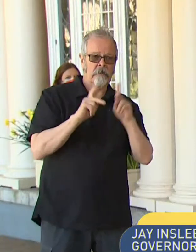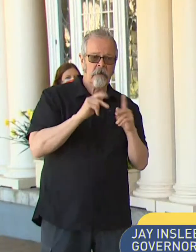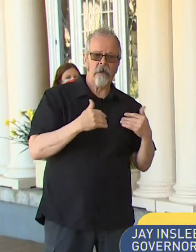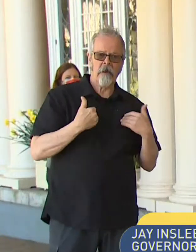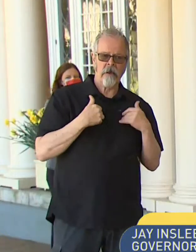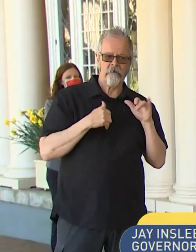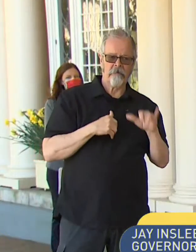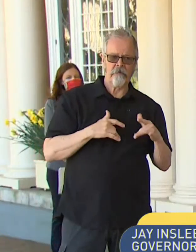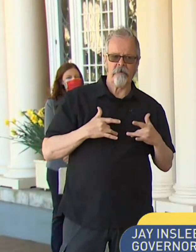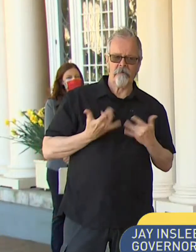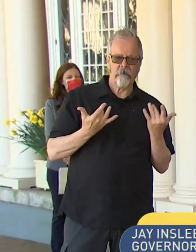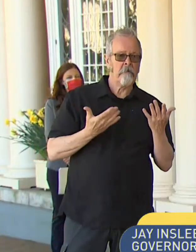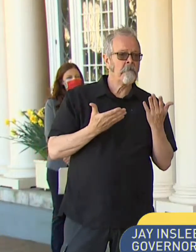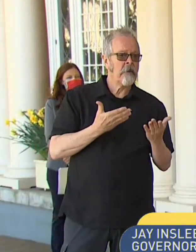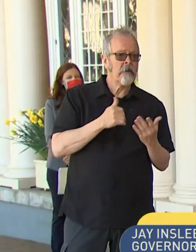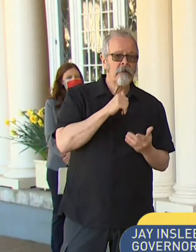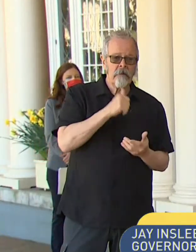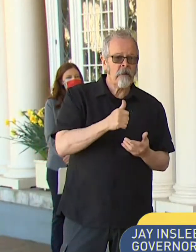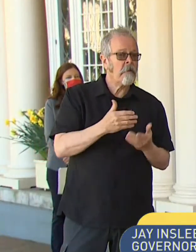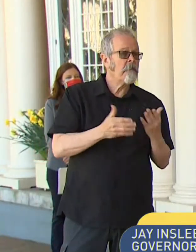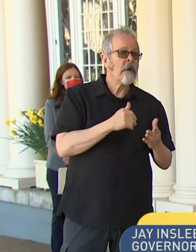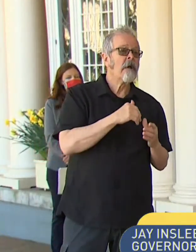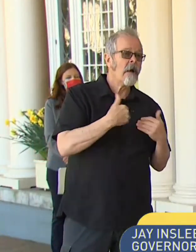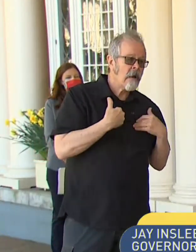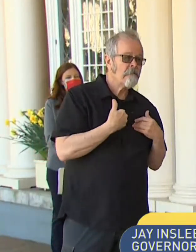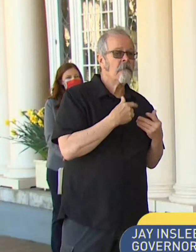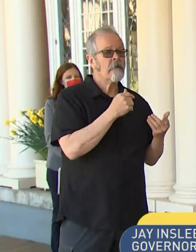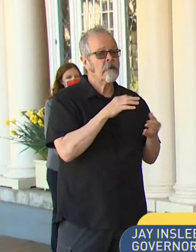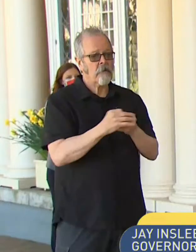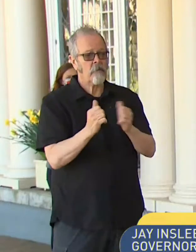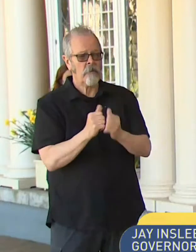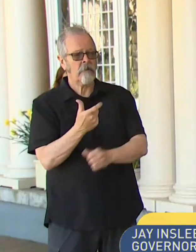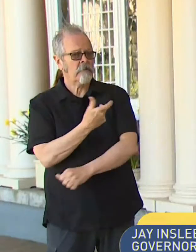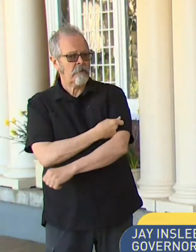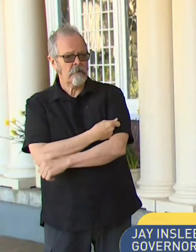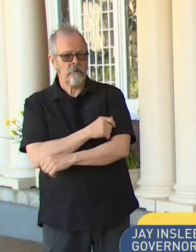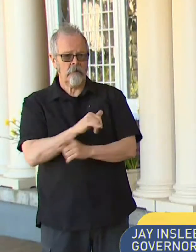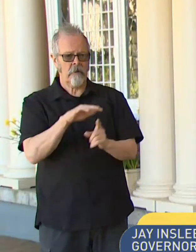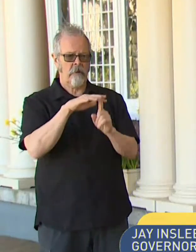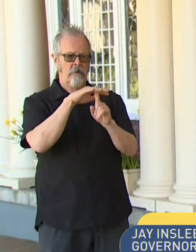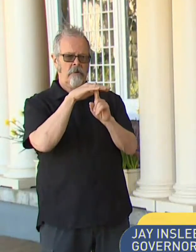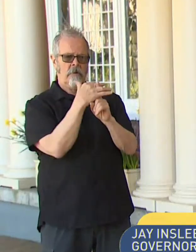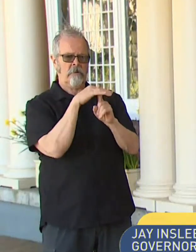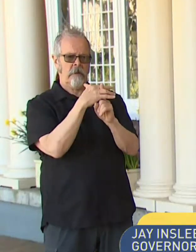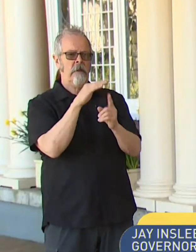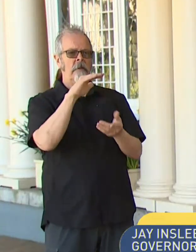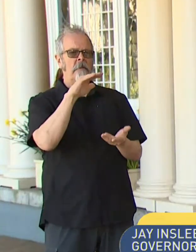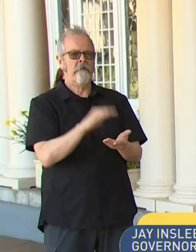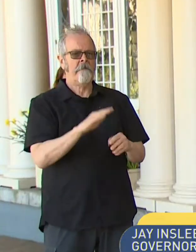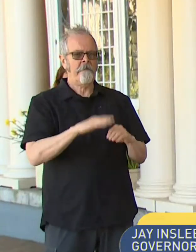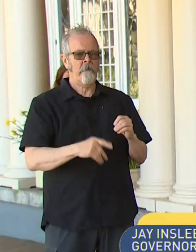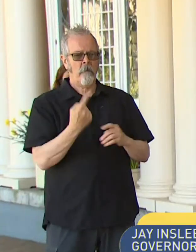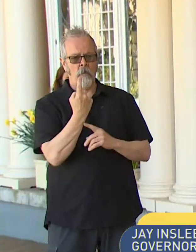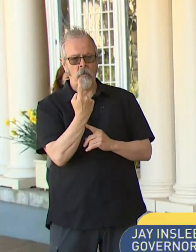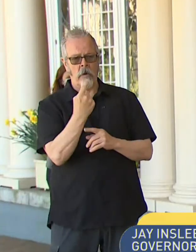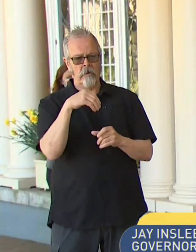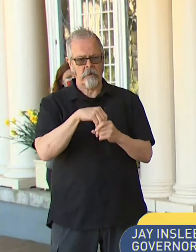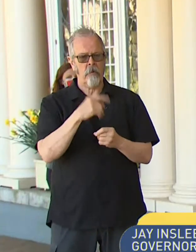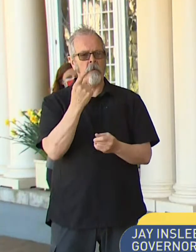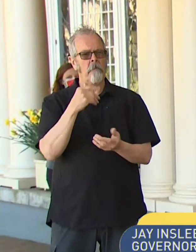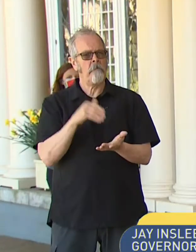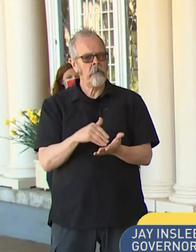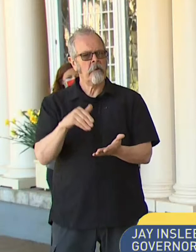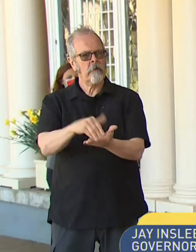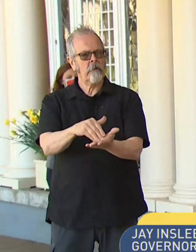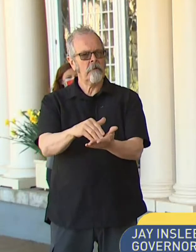may or may not be tied to the vaccine. Now, to put that in context, that is less than a 1 in a million chance.